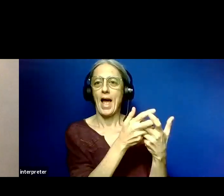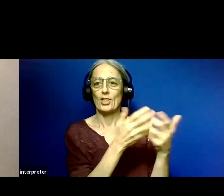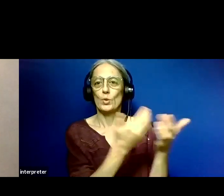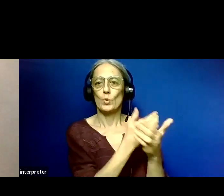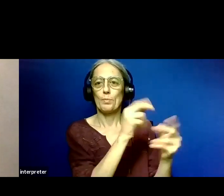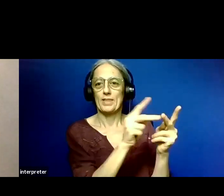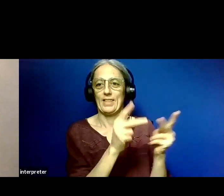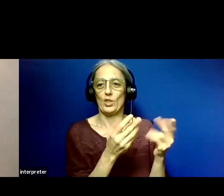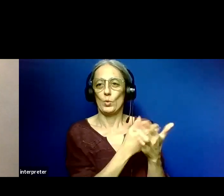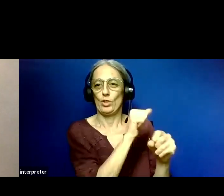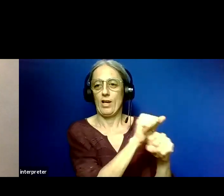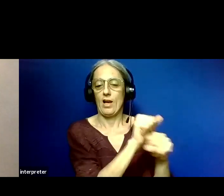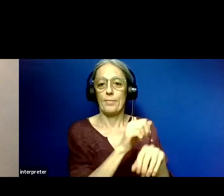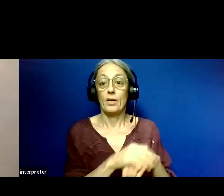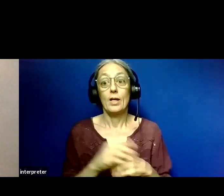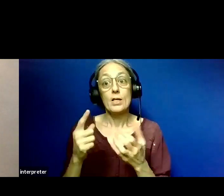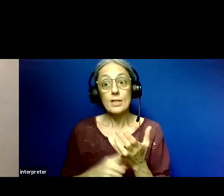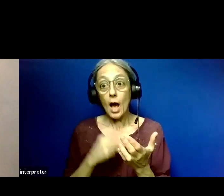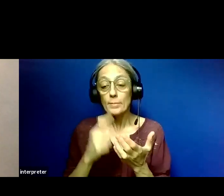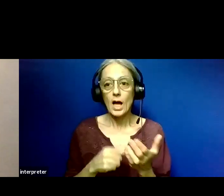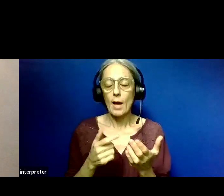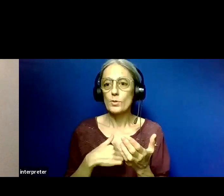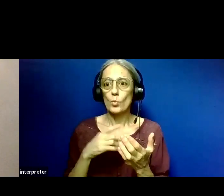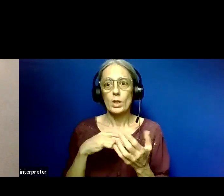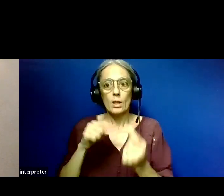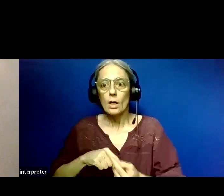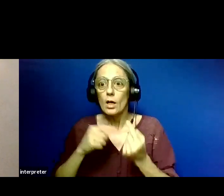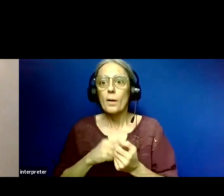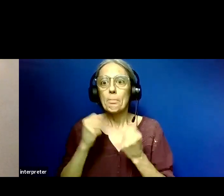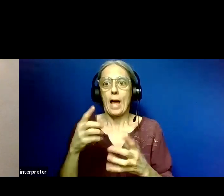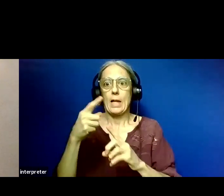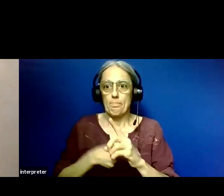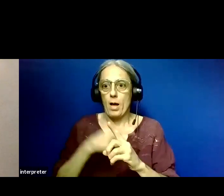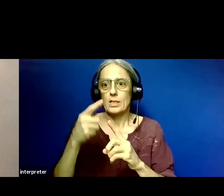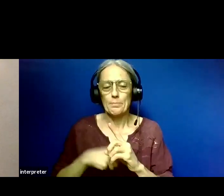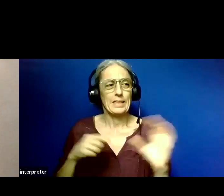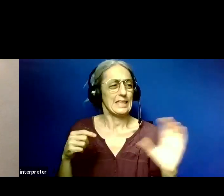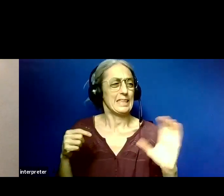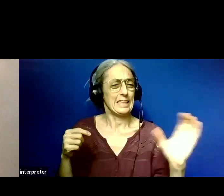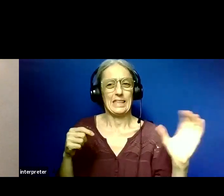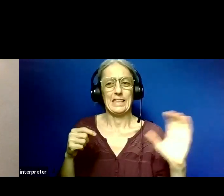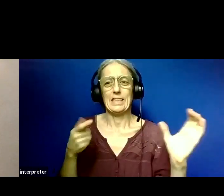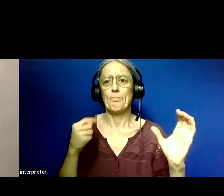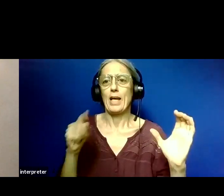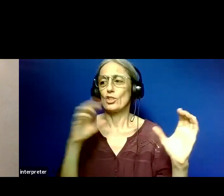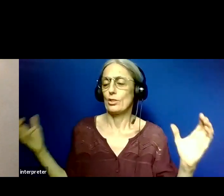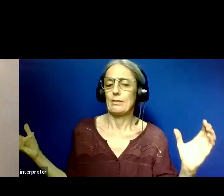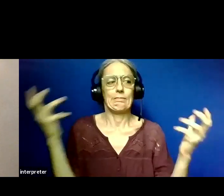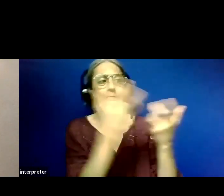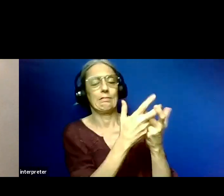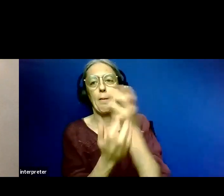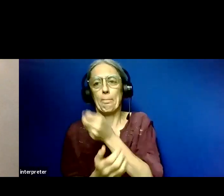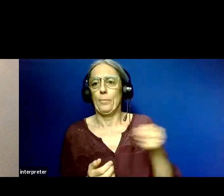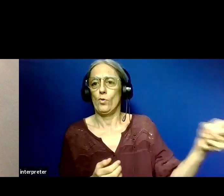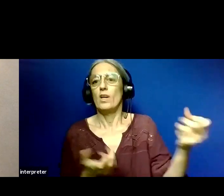months trying to match people to other positions because we really don't want to have anybody leave because of a